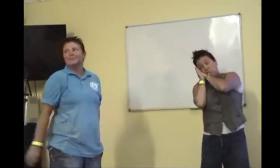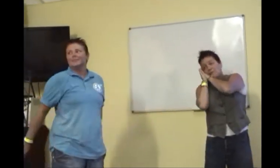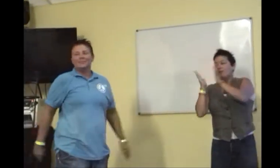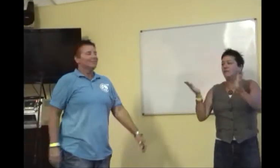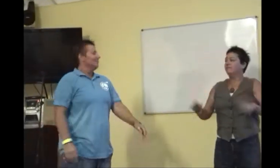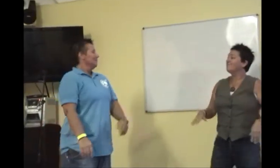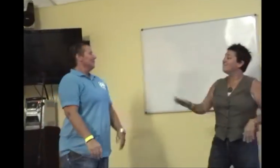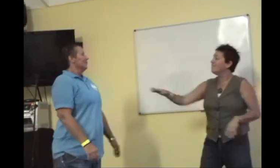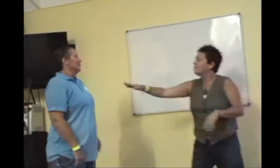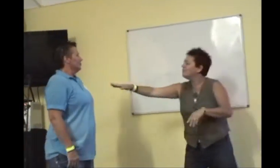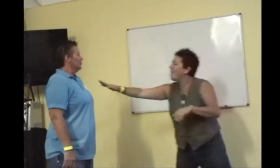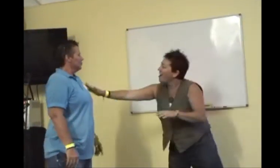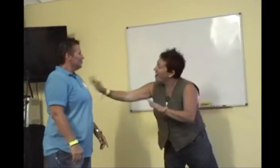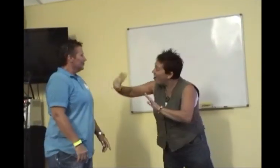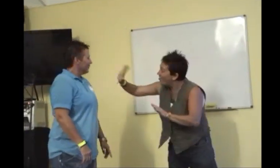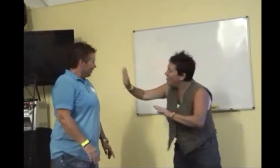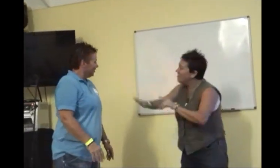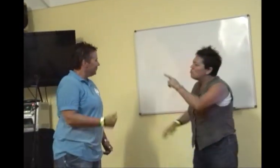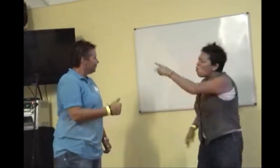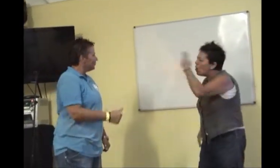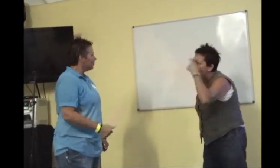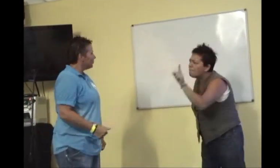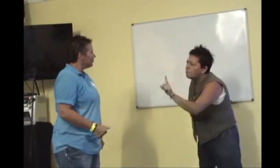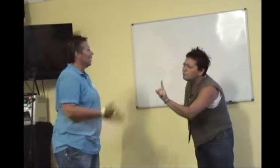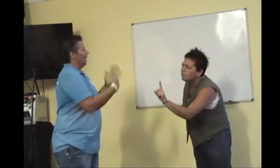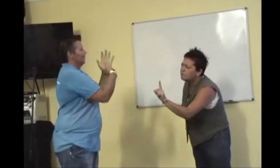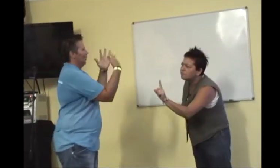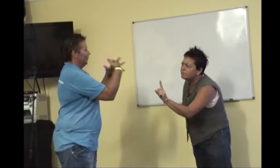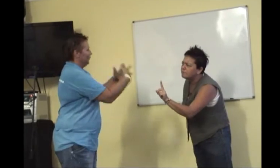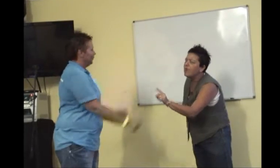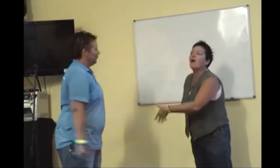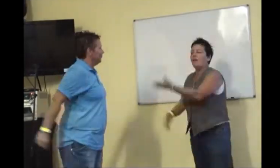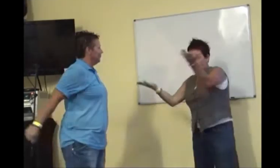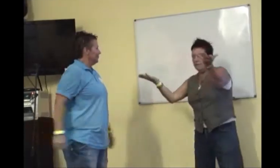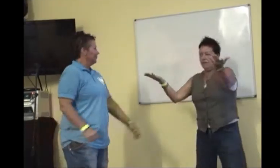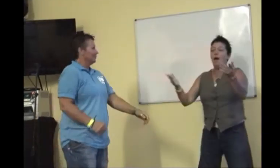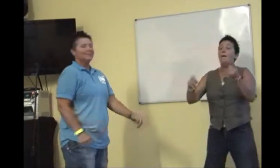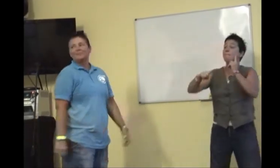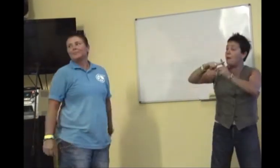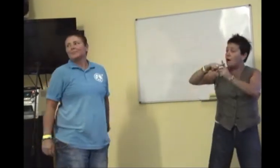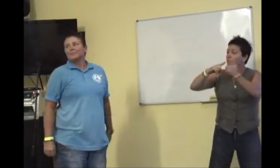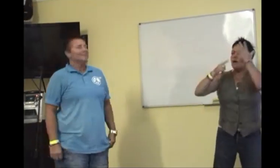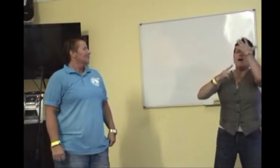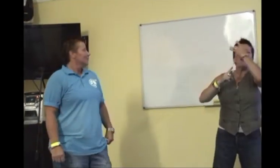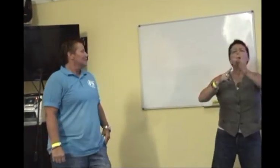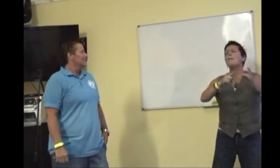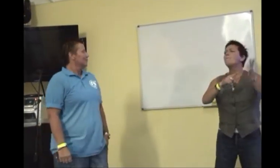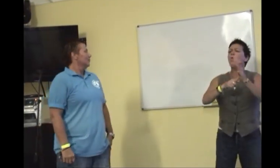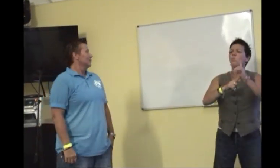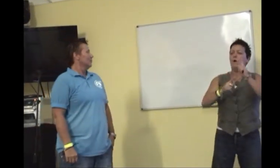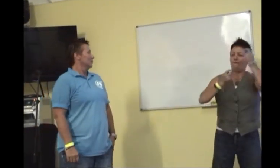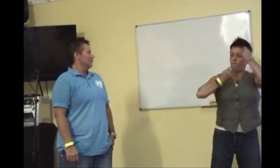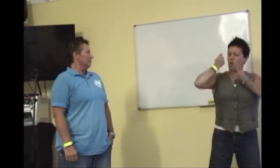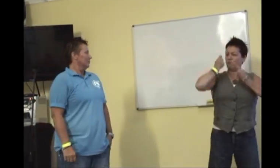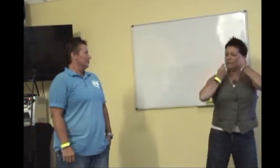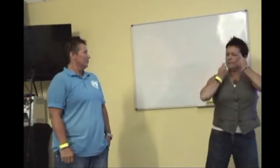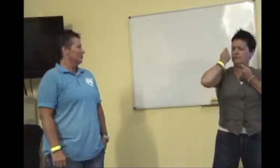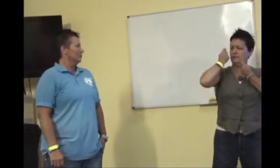too tiring. Hi, your name is what? TW, Tania Wilson, and it's really important.